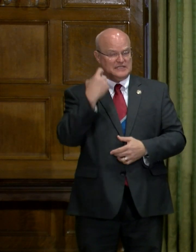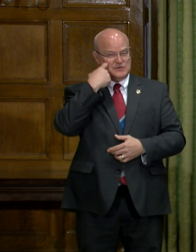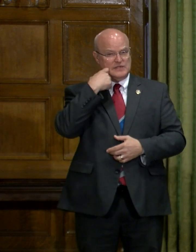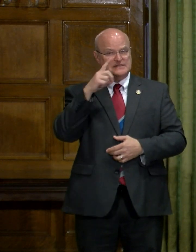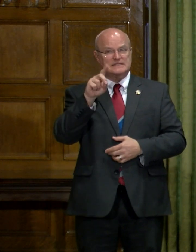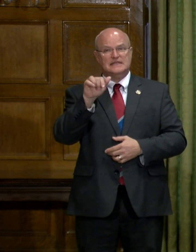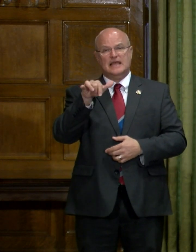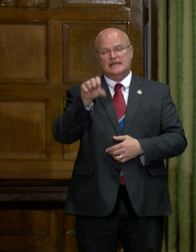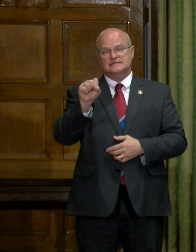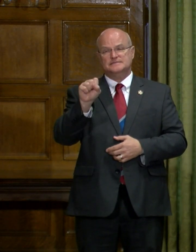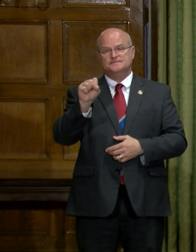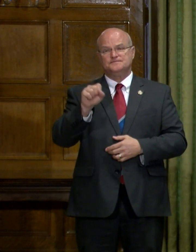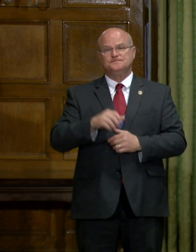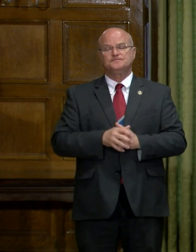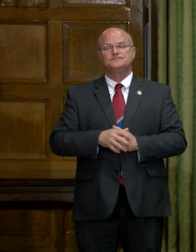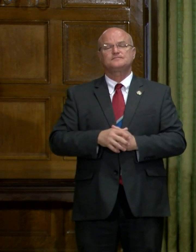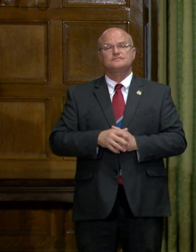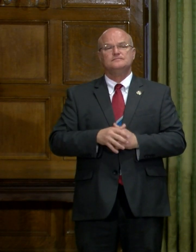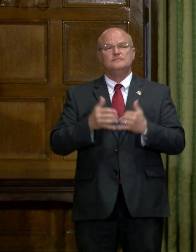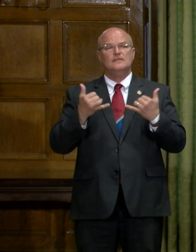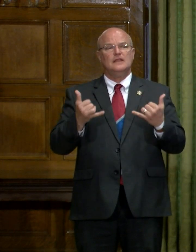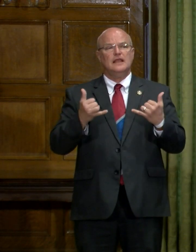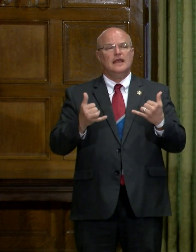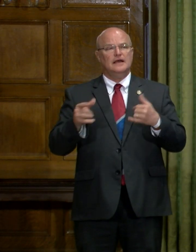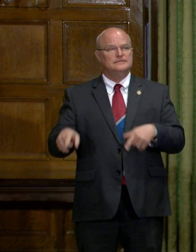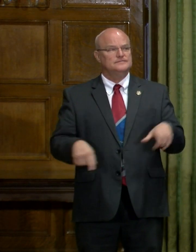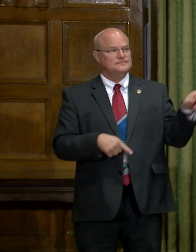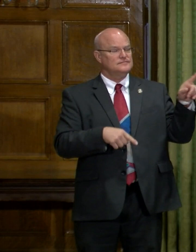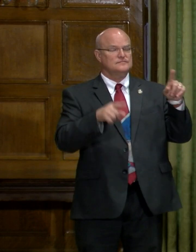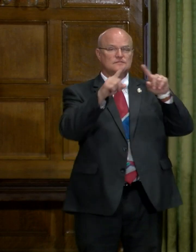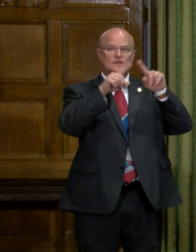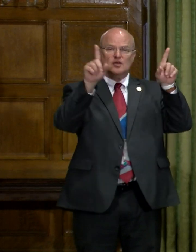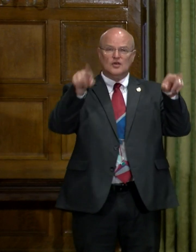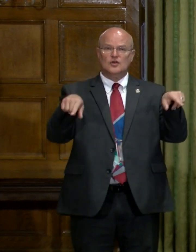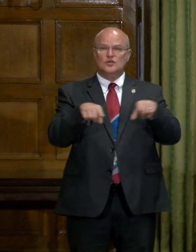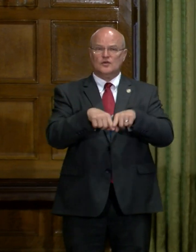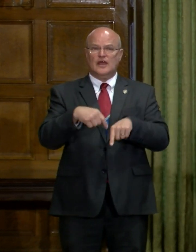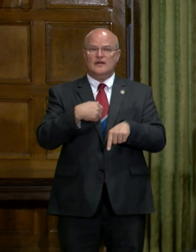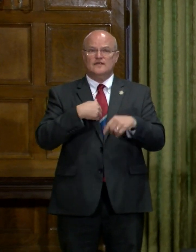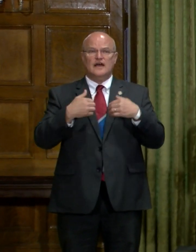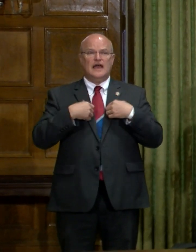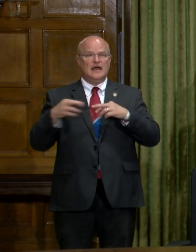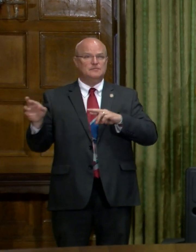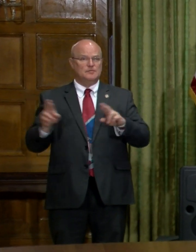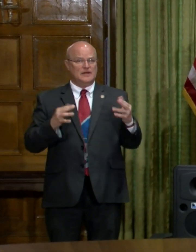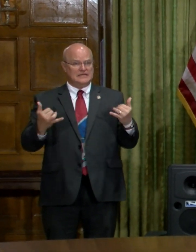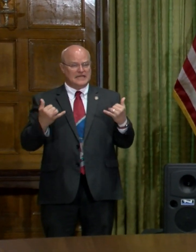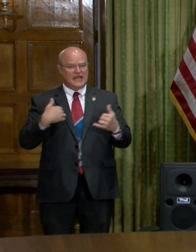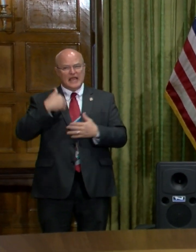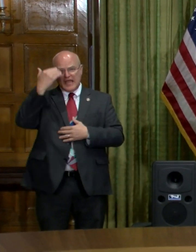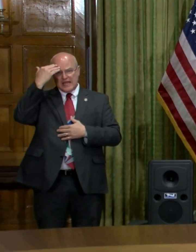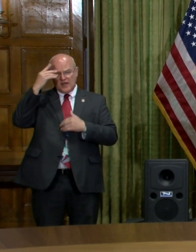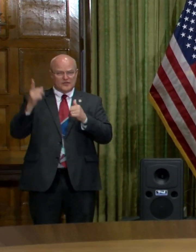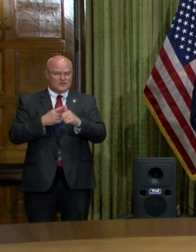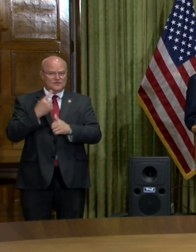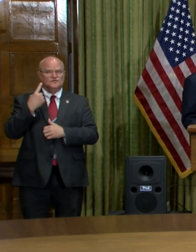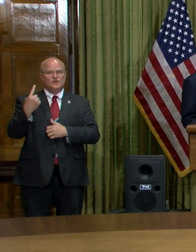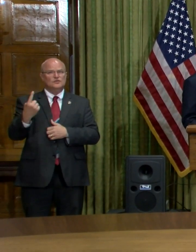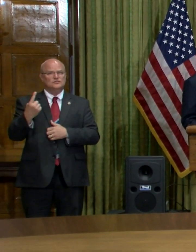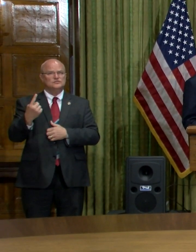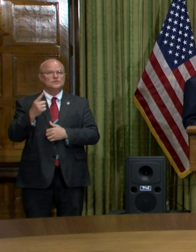recent days. And then if we could go to the graphs that I've had prepared today, and I know this first